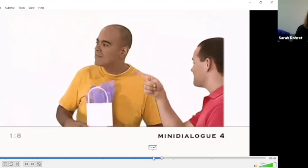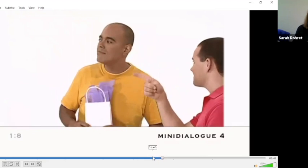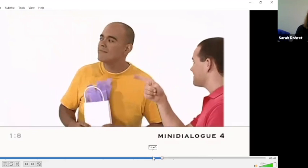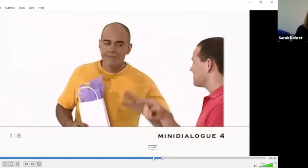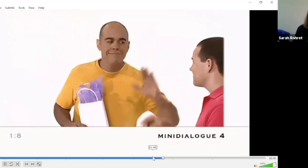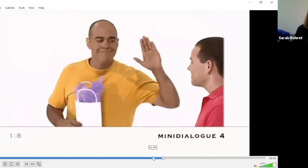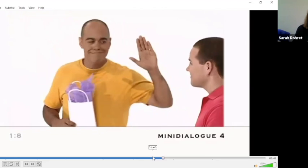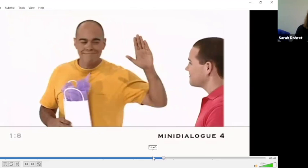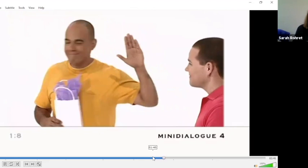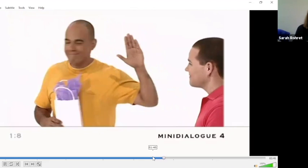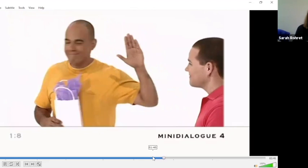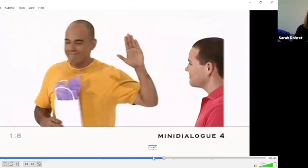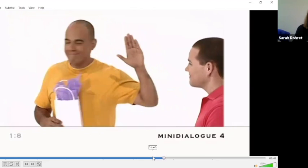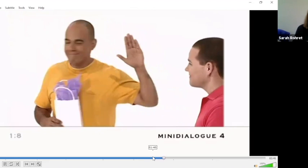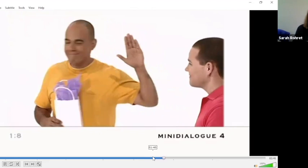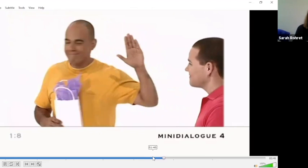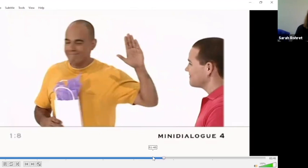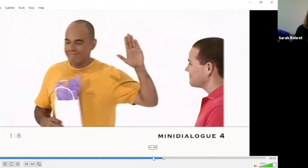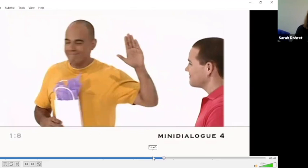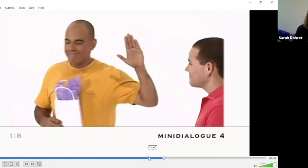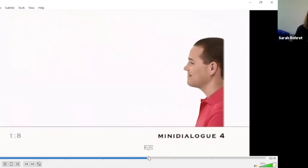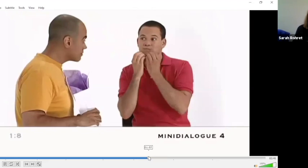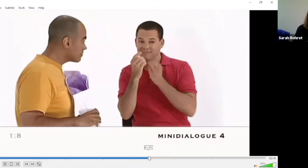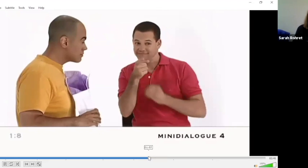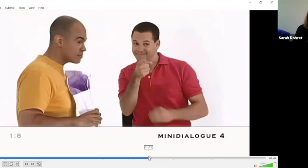back. Look at how he signs it.